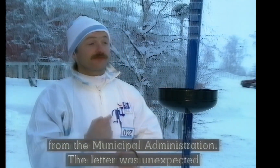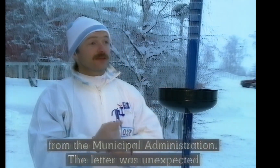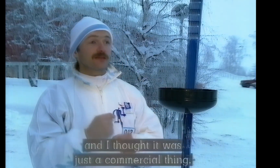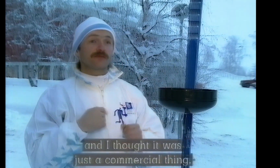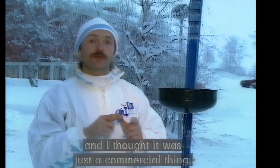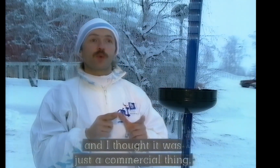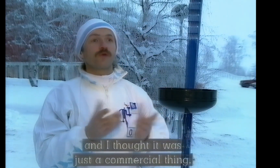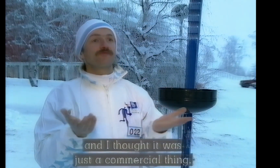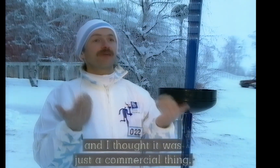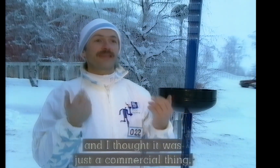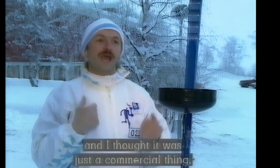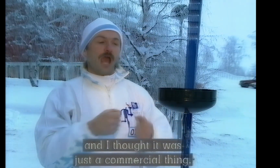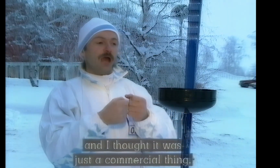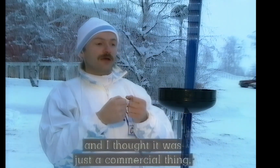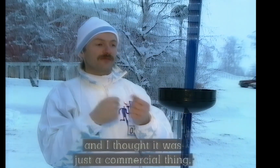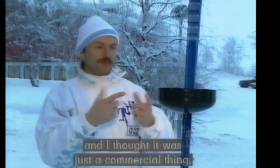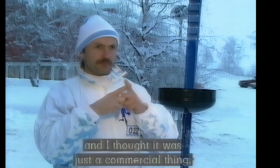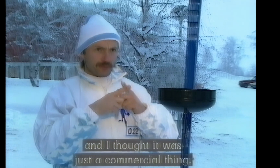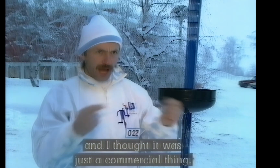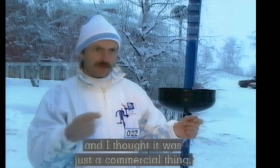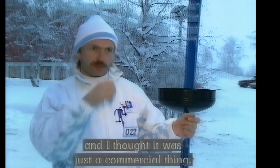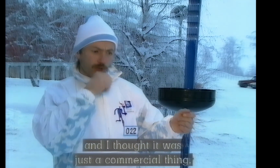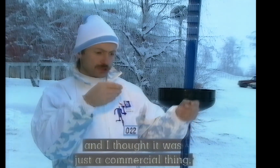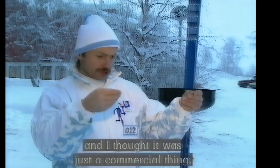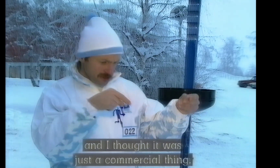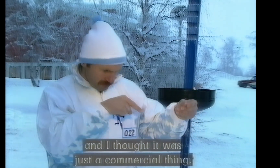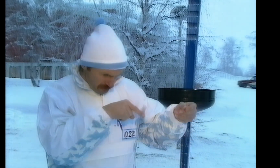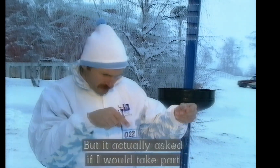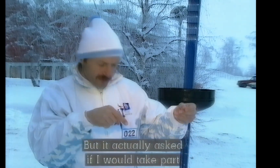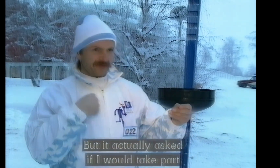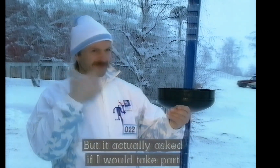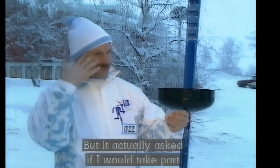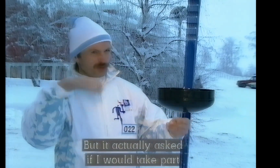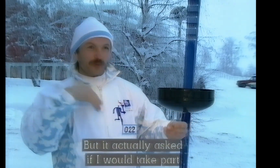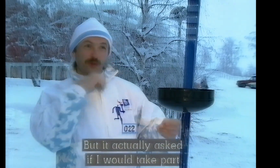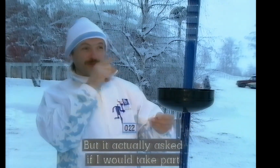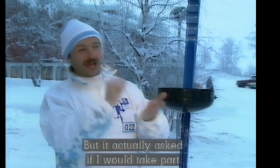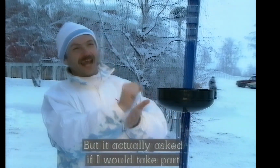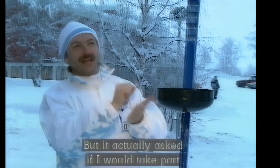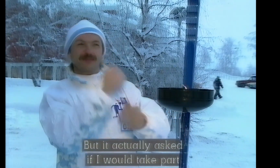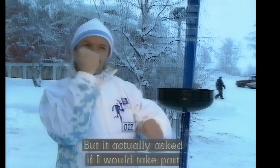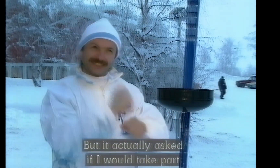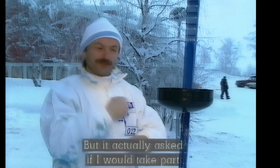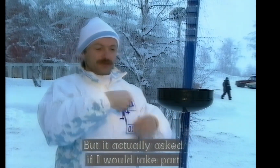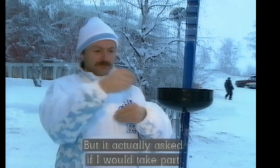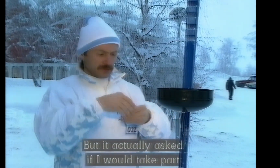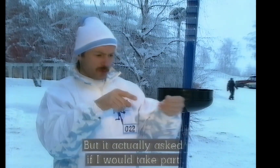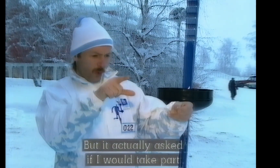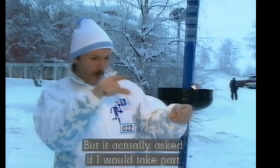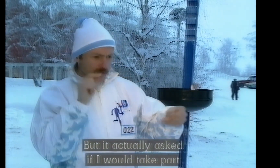The letter was unexpected, and I thought it was just a commercial thing. But it actually asked if I could take